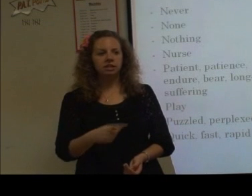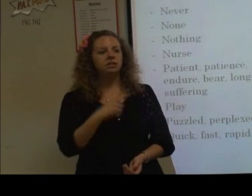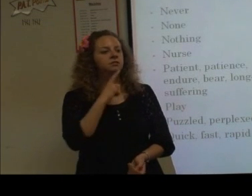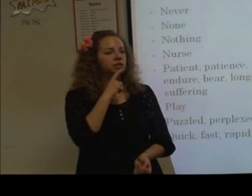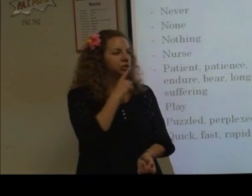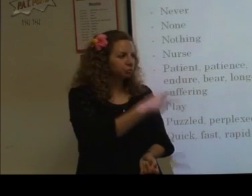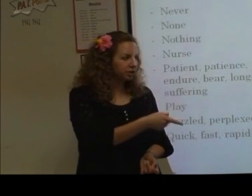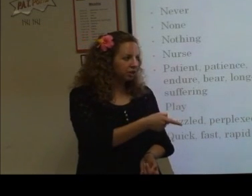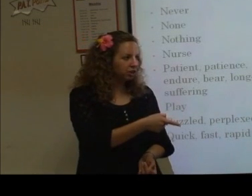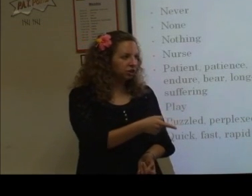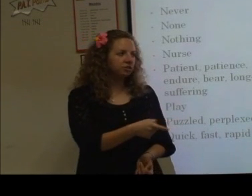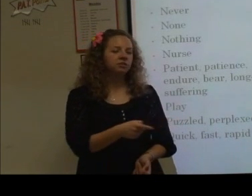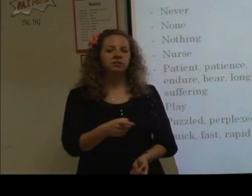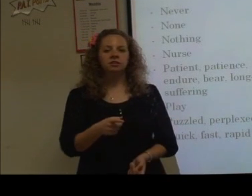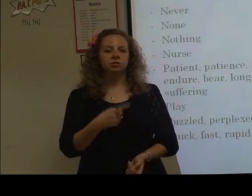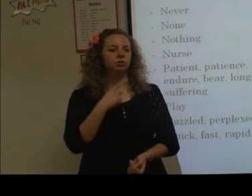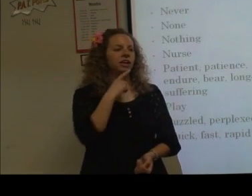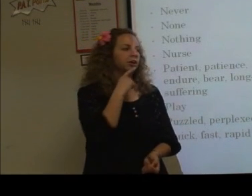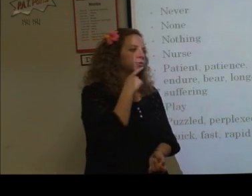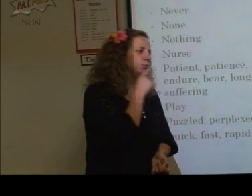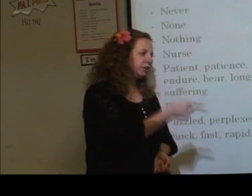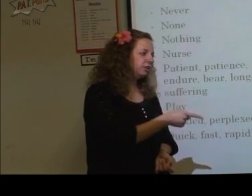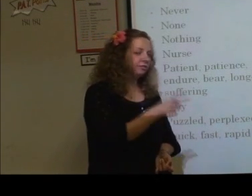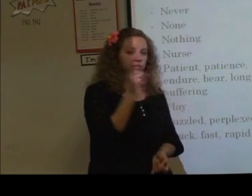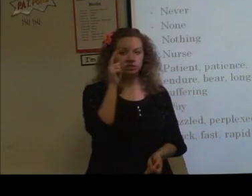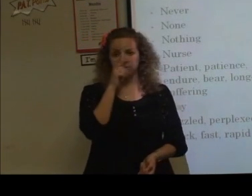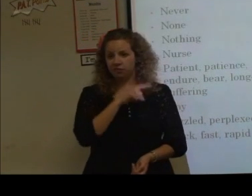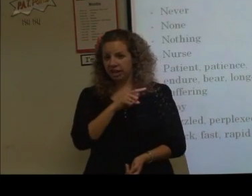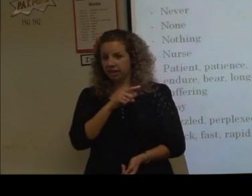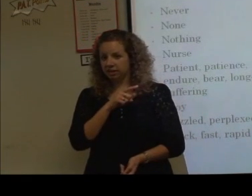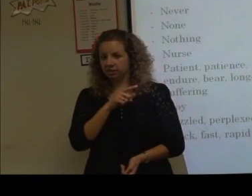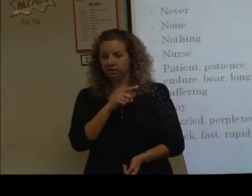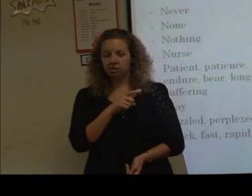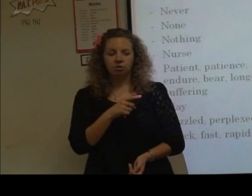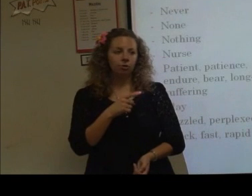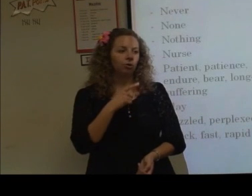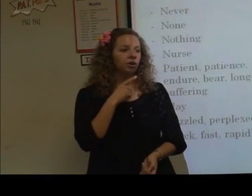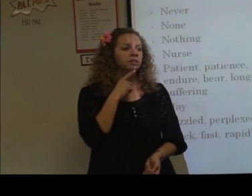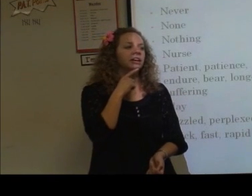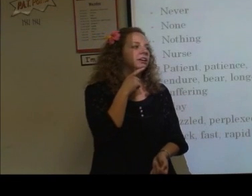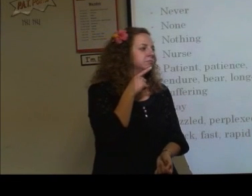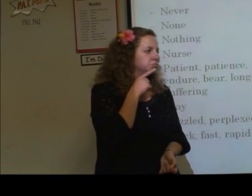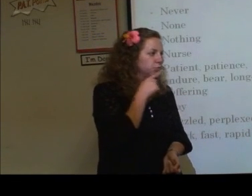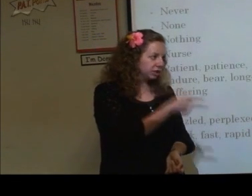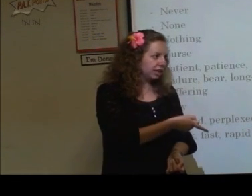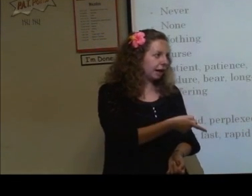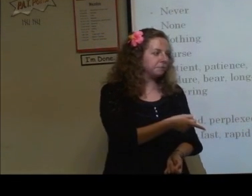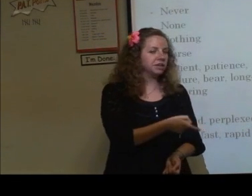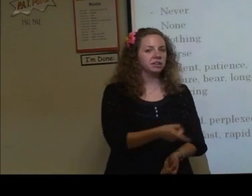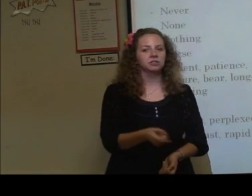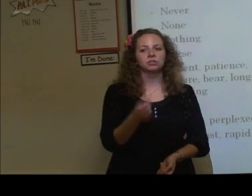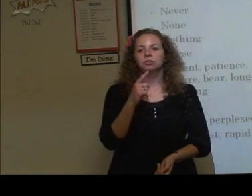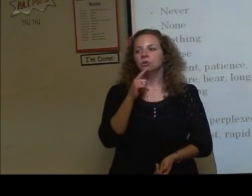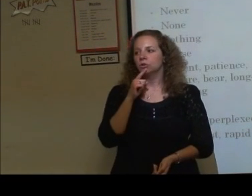truly, is real. So like real versus fake, or like really happened,